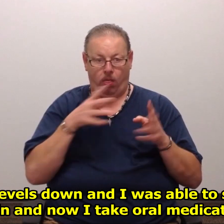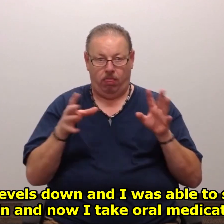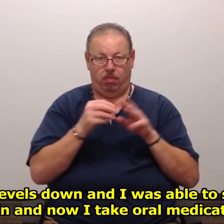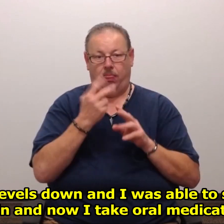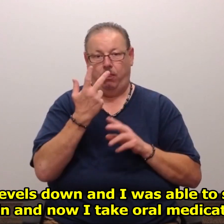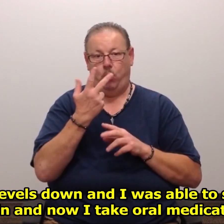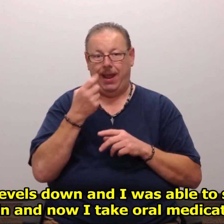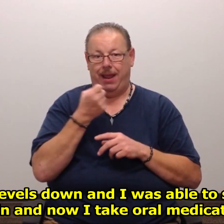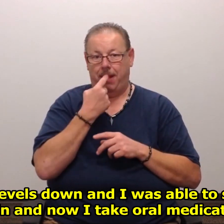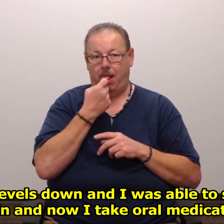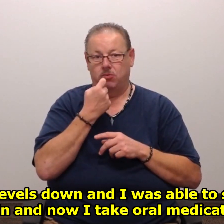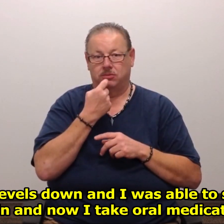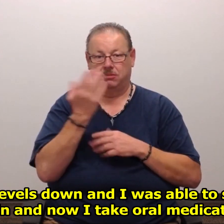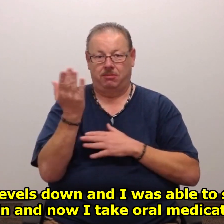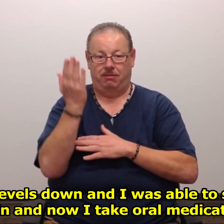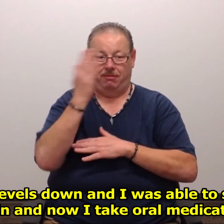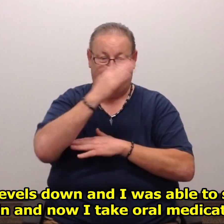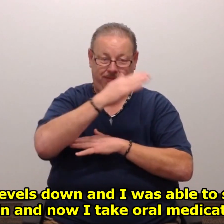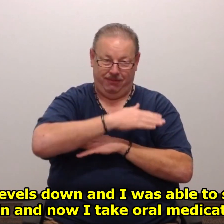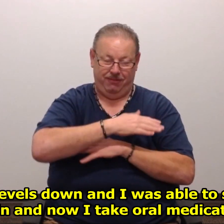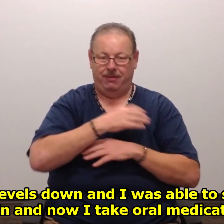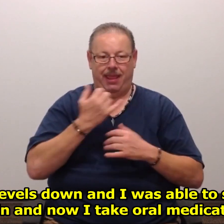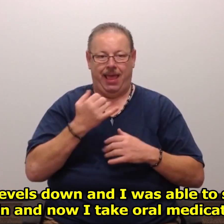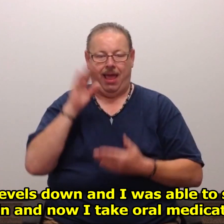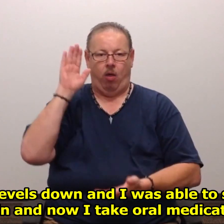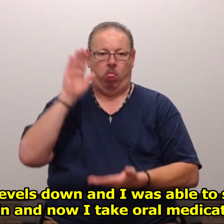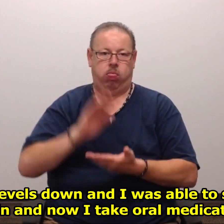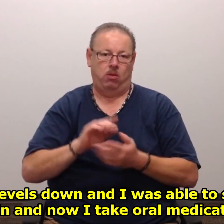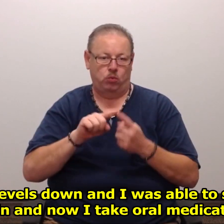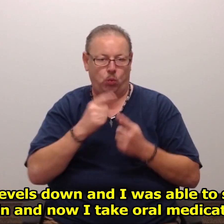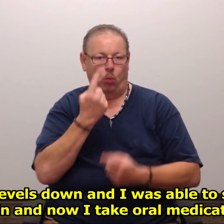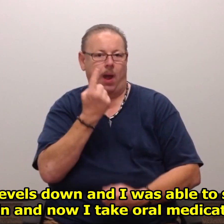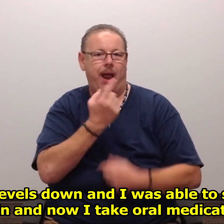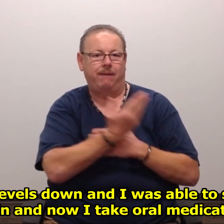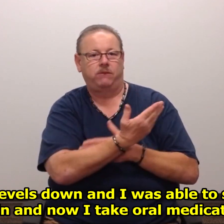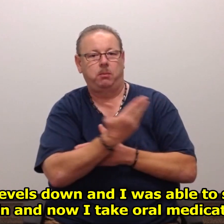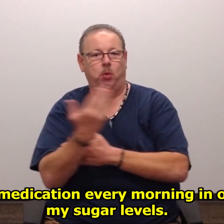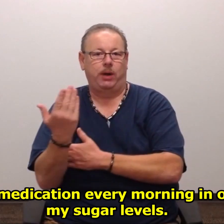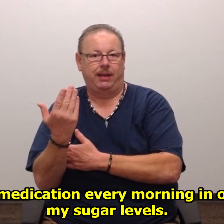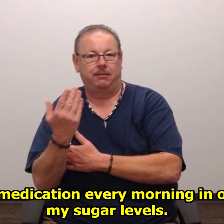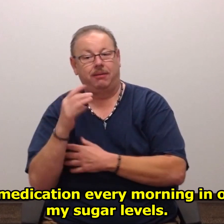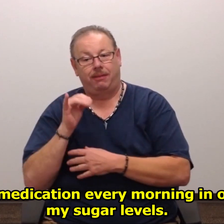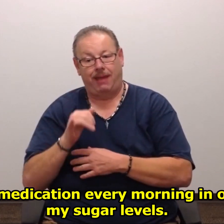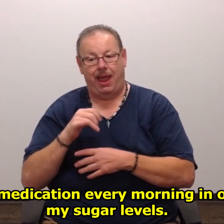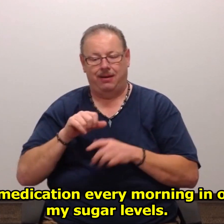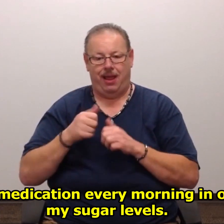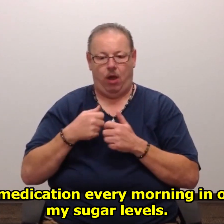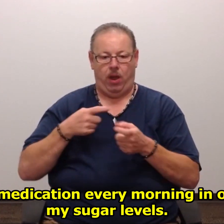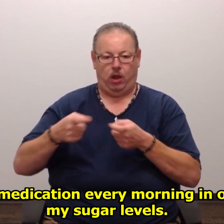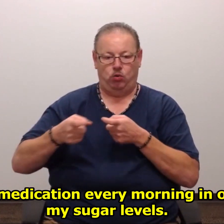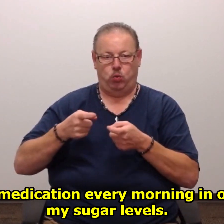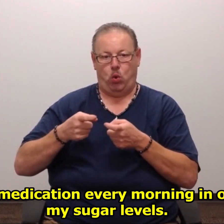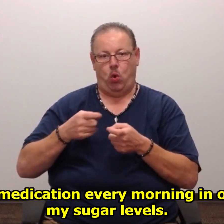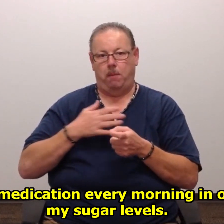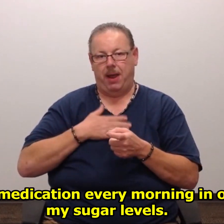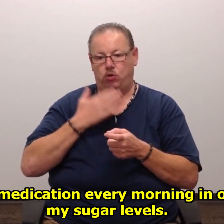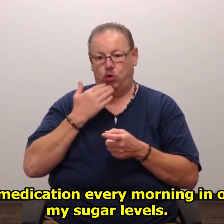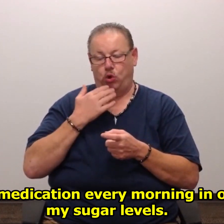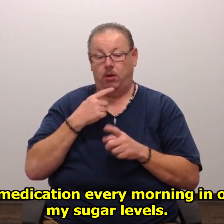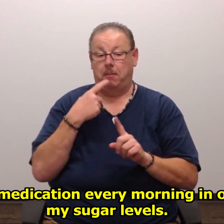stop taking the insulin, and now I take oral medication. I only take one medication every morning